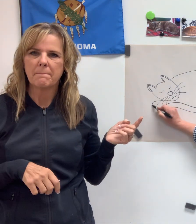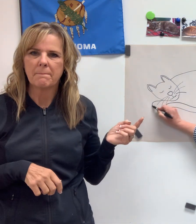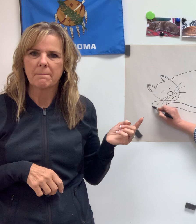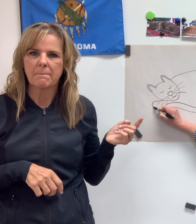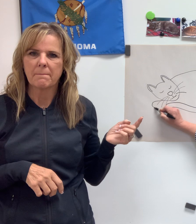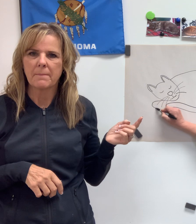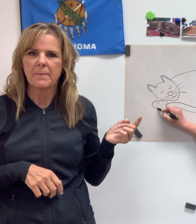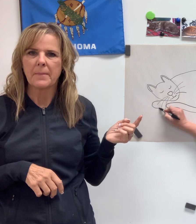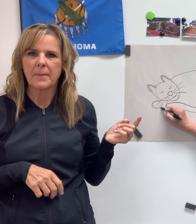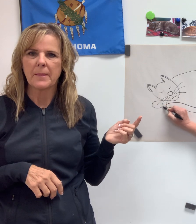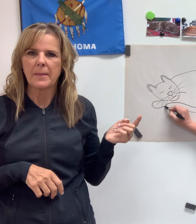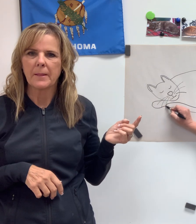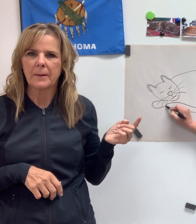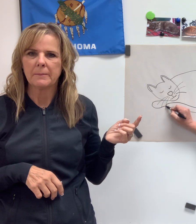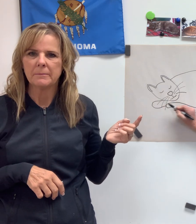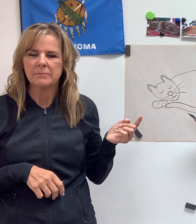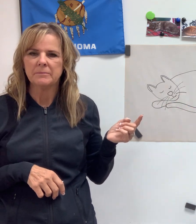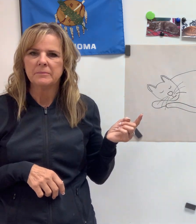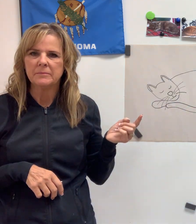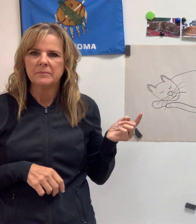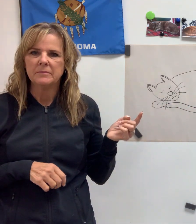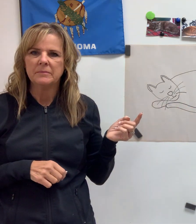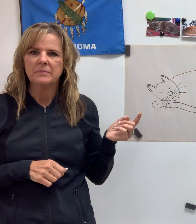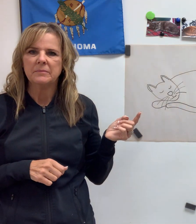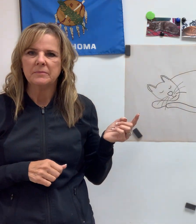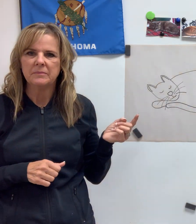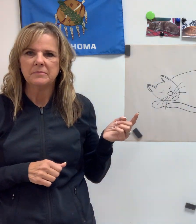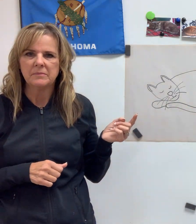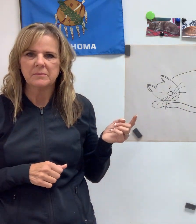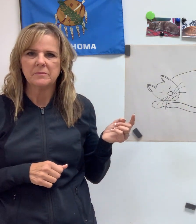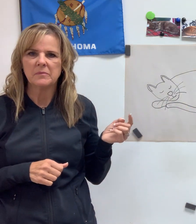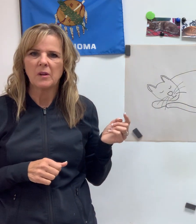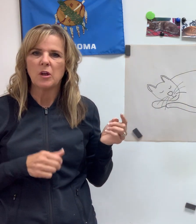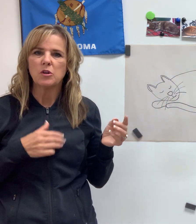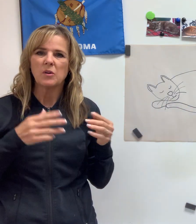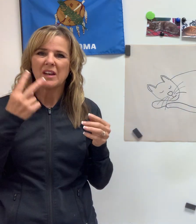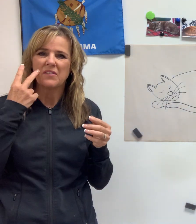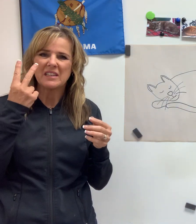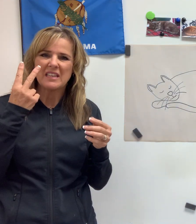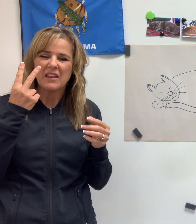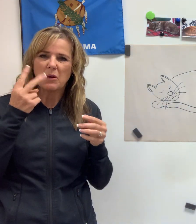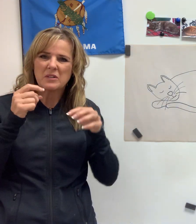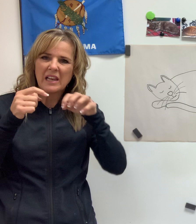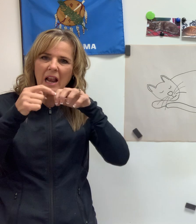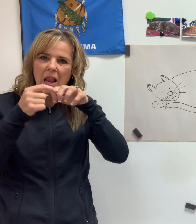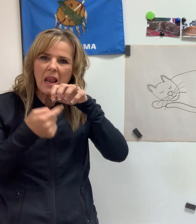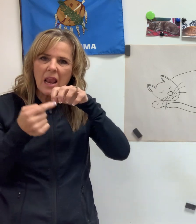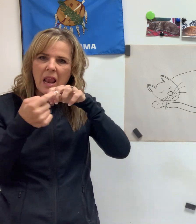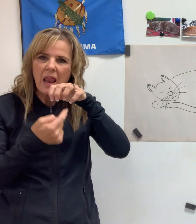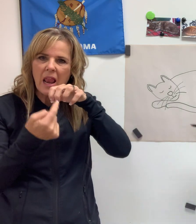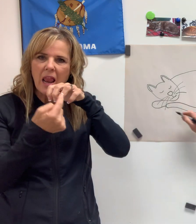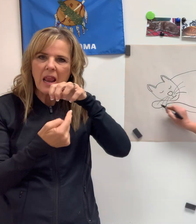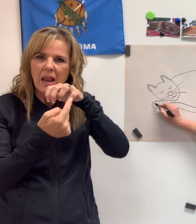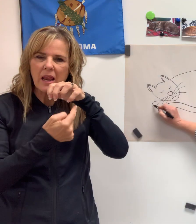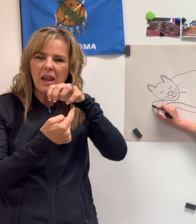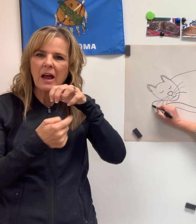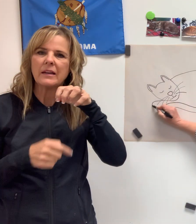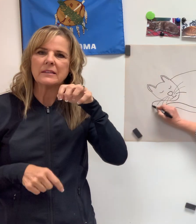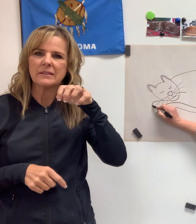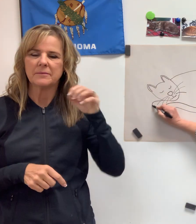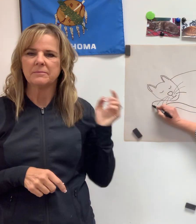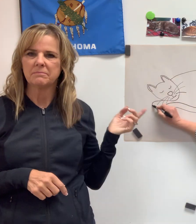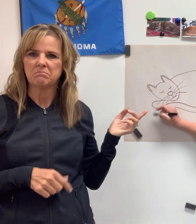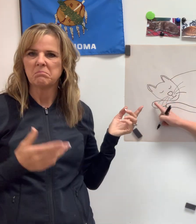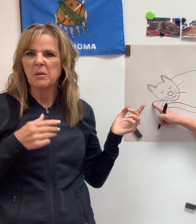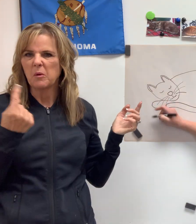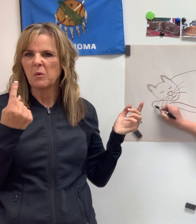And then it's gonna come back and touch the tail. And you can even see those little divots on the end of his paw. You might be able to see